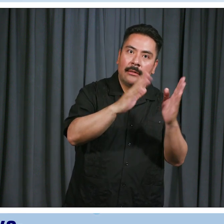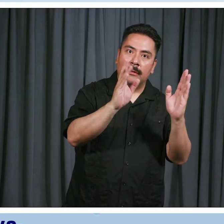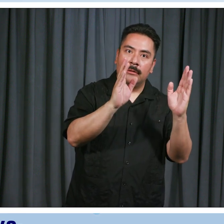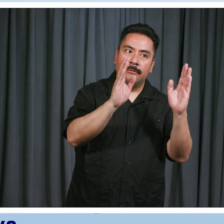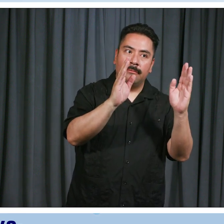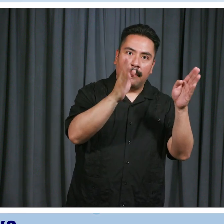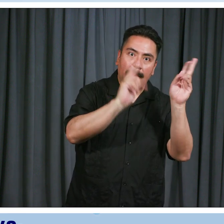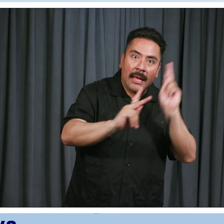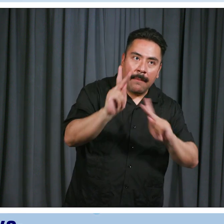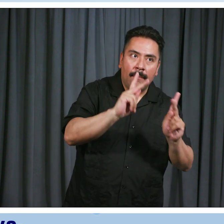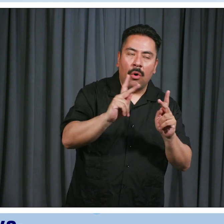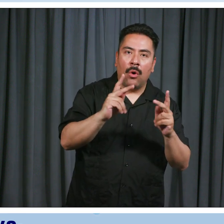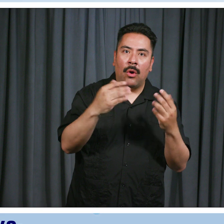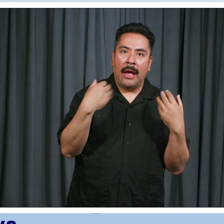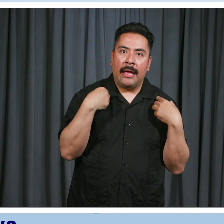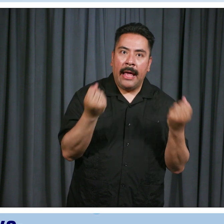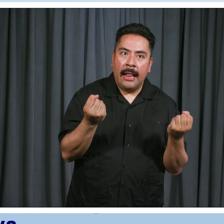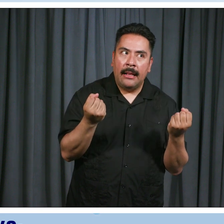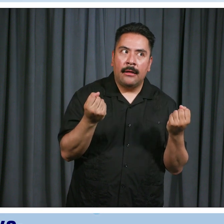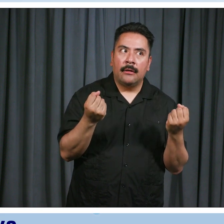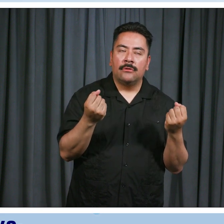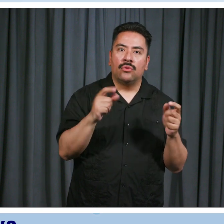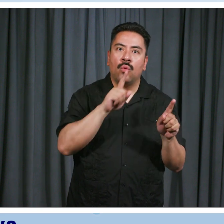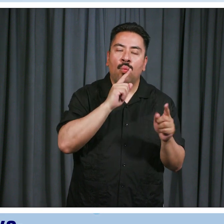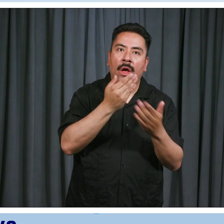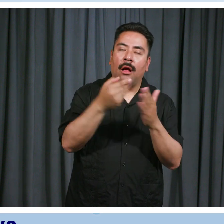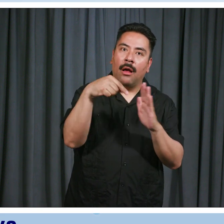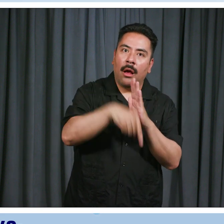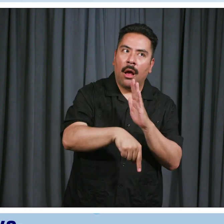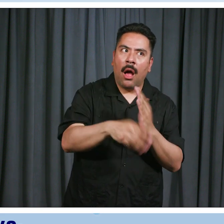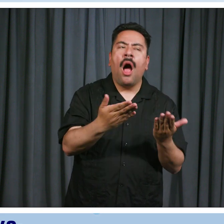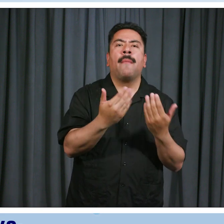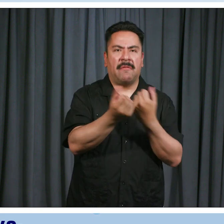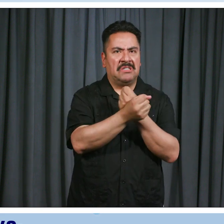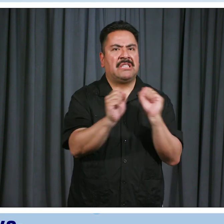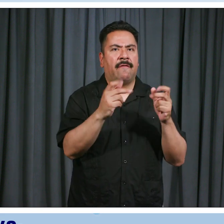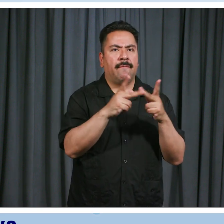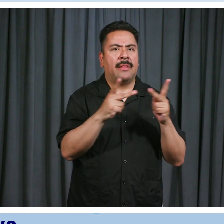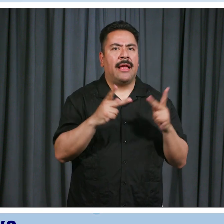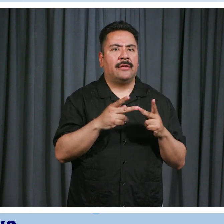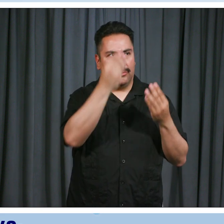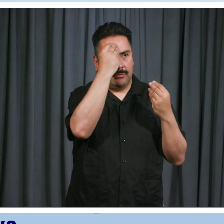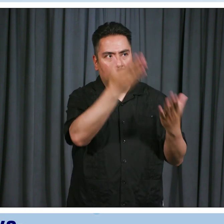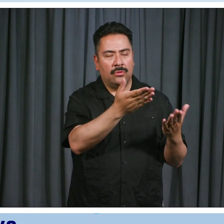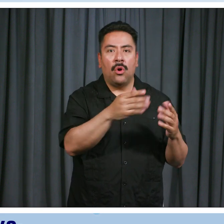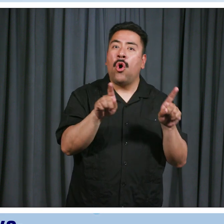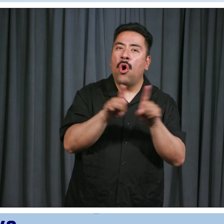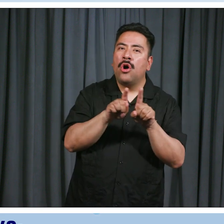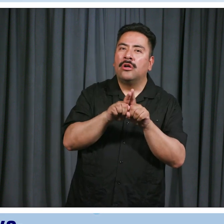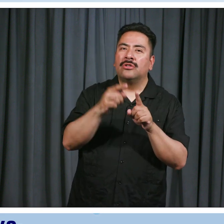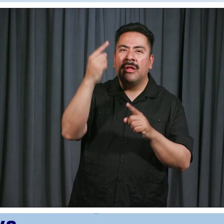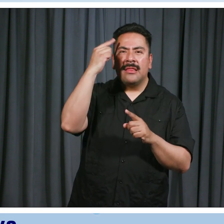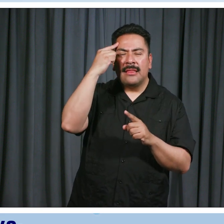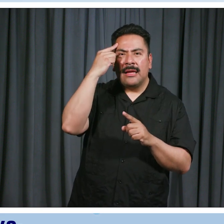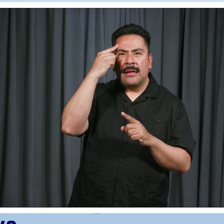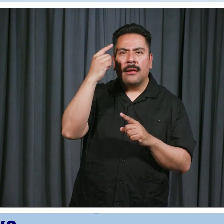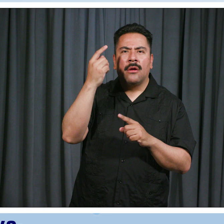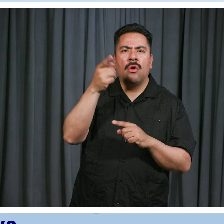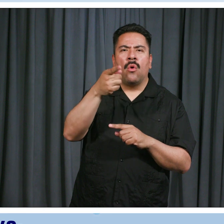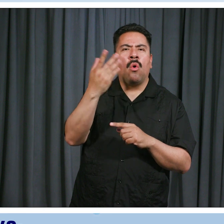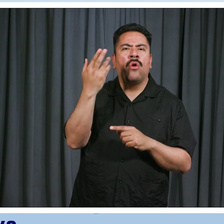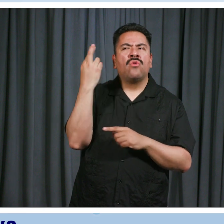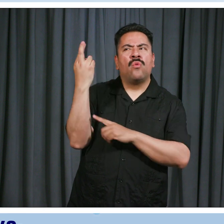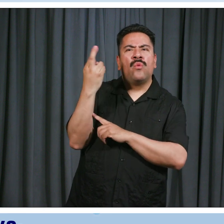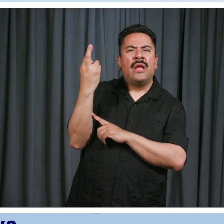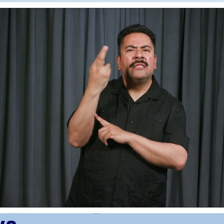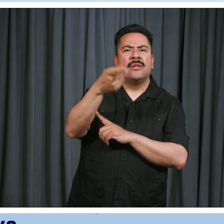and thoughtful, they may be a safe place, right, to be able to disclose. I would also say, think about why you're disclosing. Like,